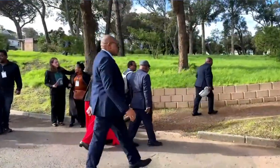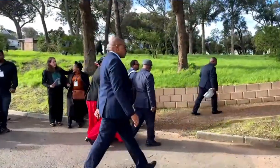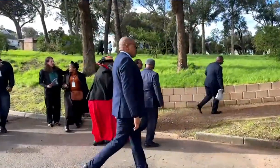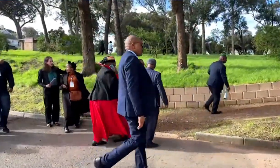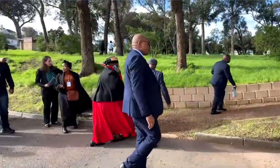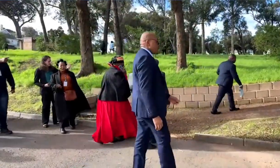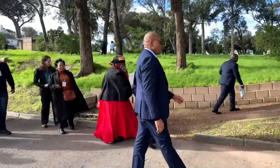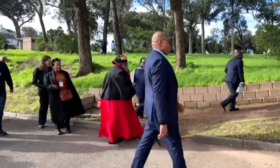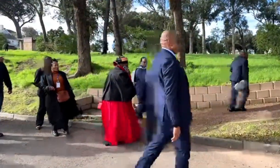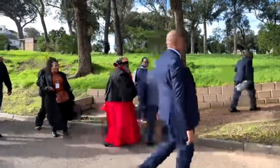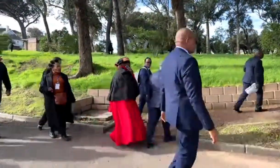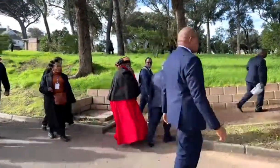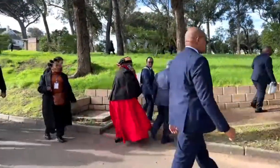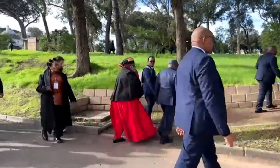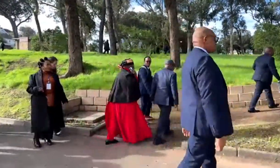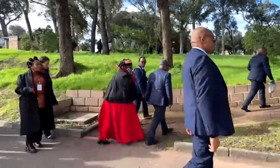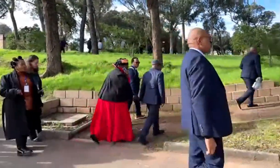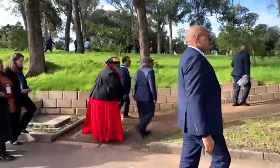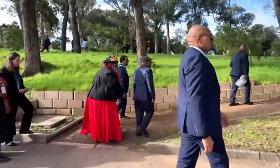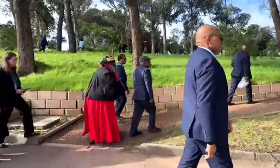Can I come?